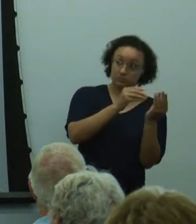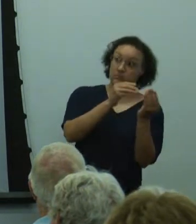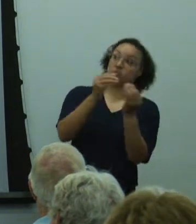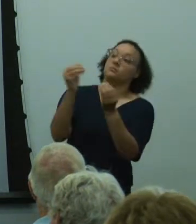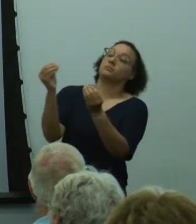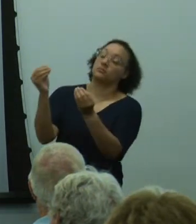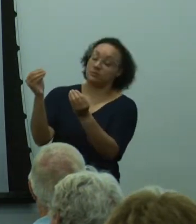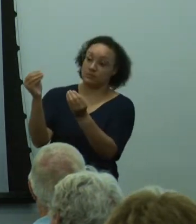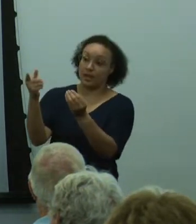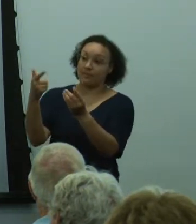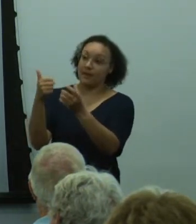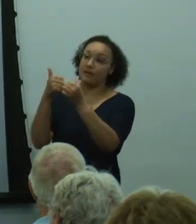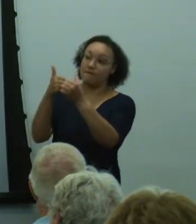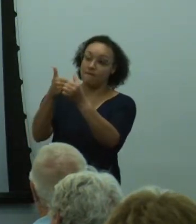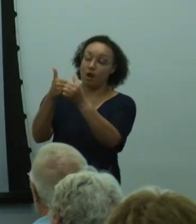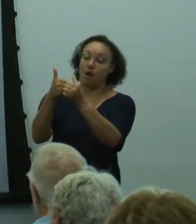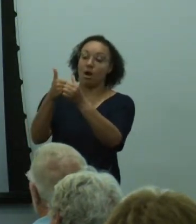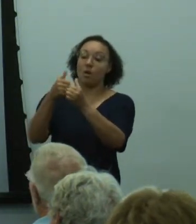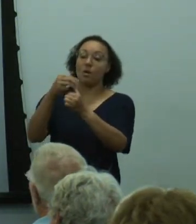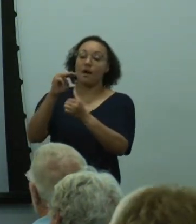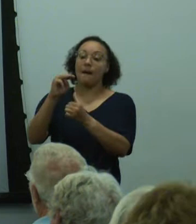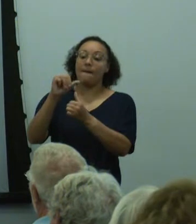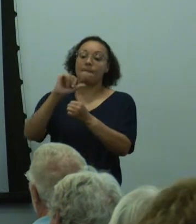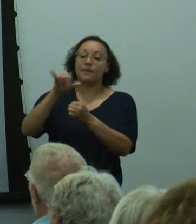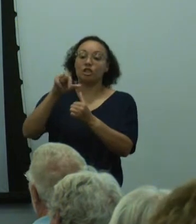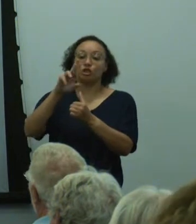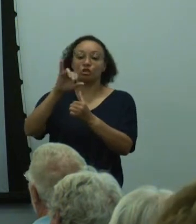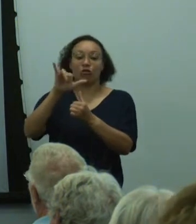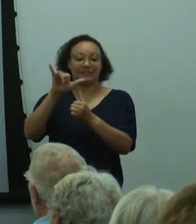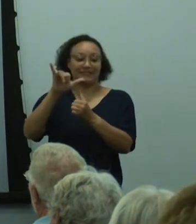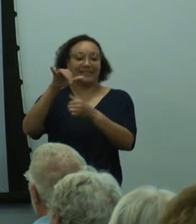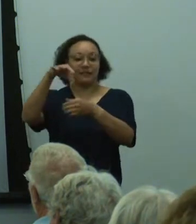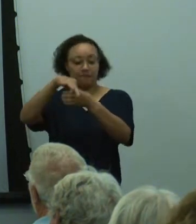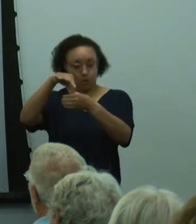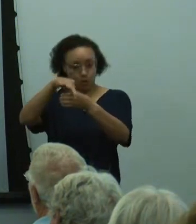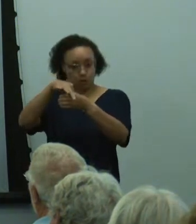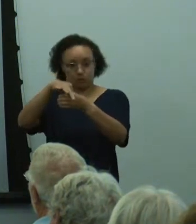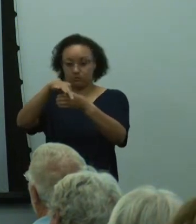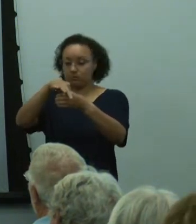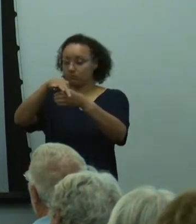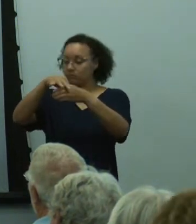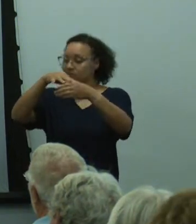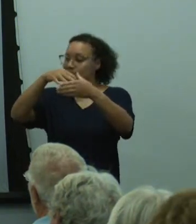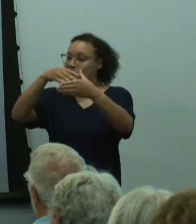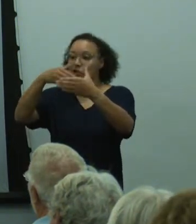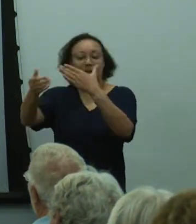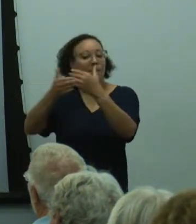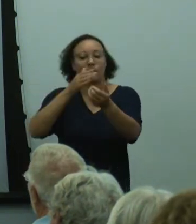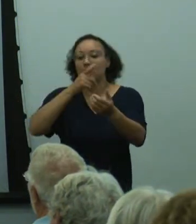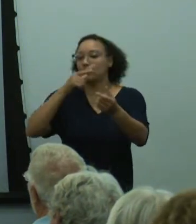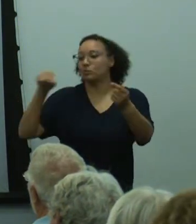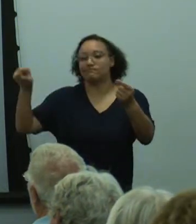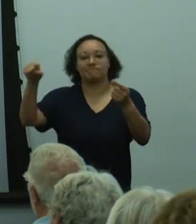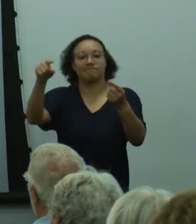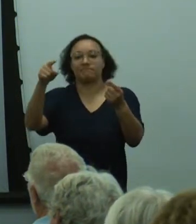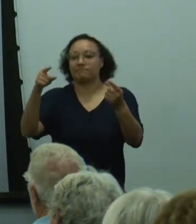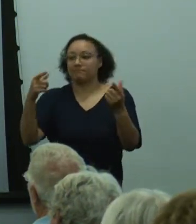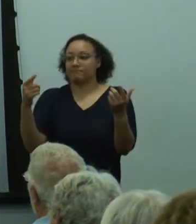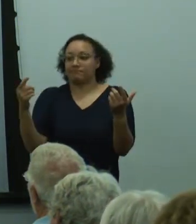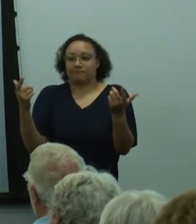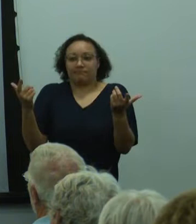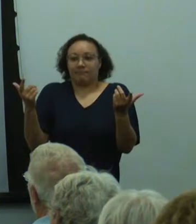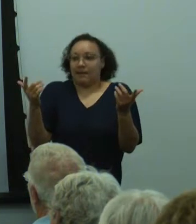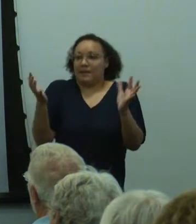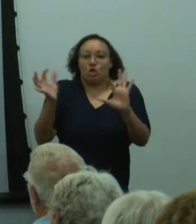by a simple majority vote of the party. It doesn't make any, you can have nobody